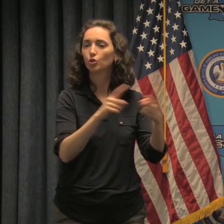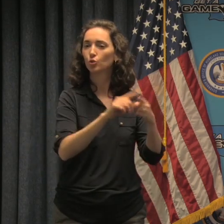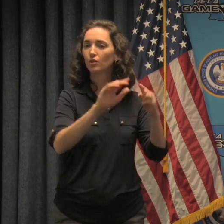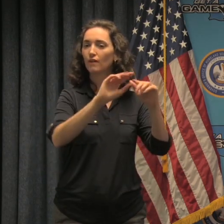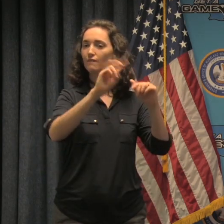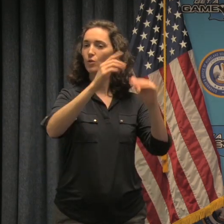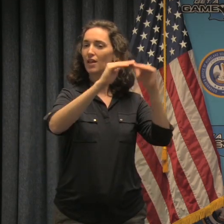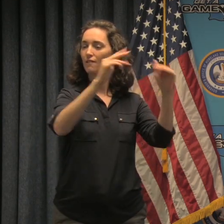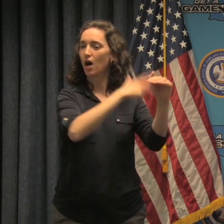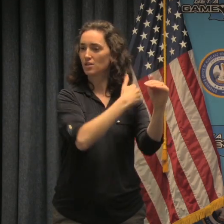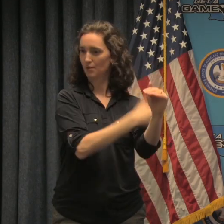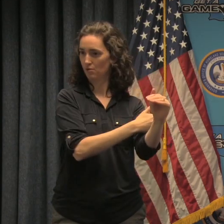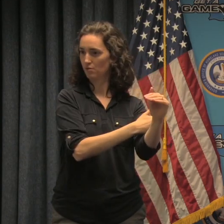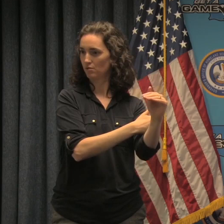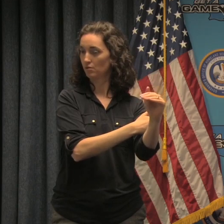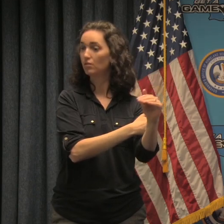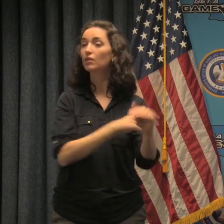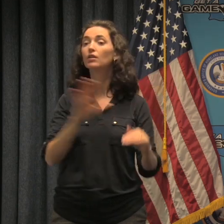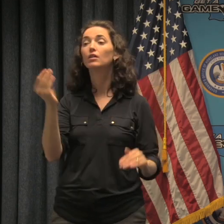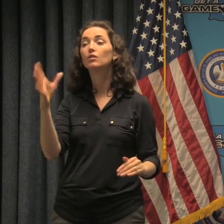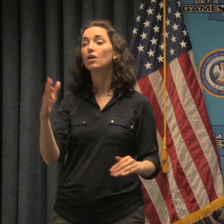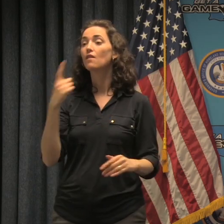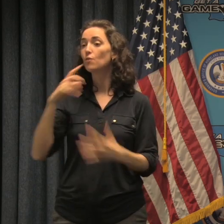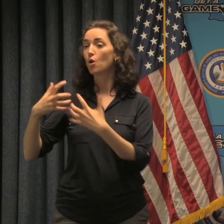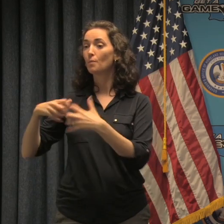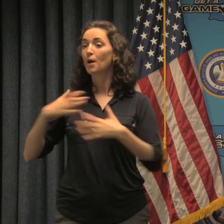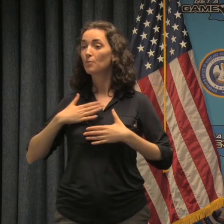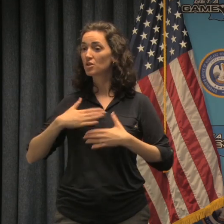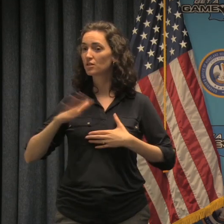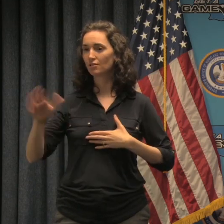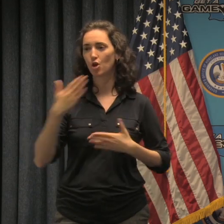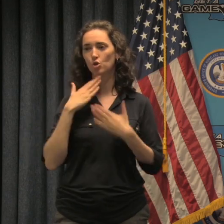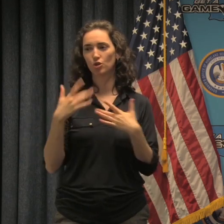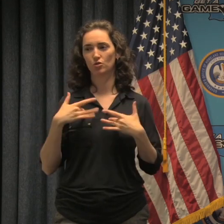have a little bit of good news on the ventilator front. 100 ventilators